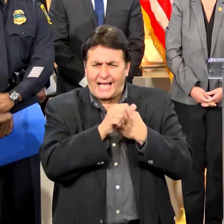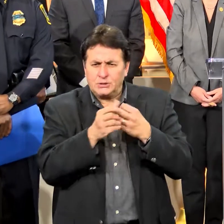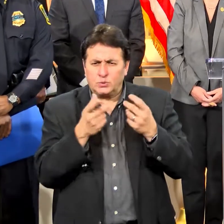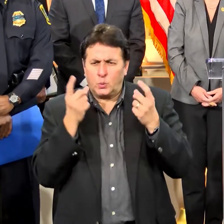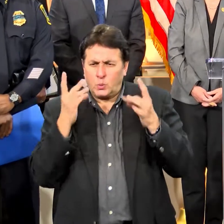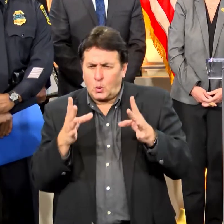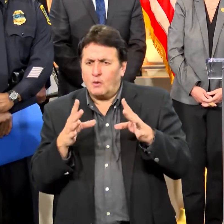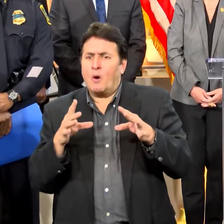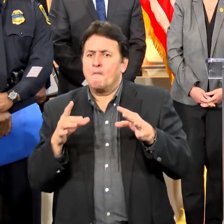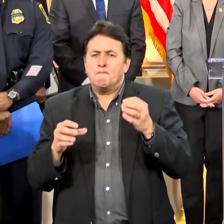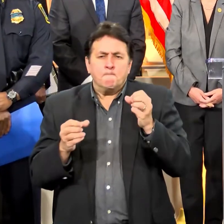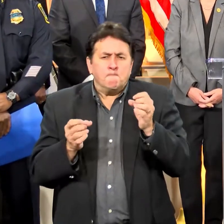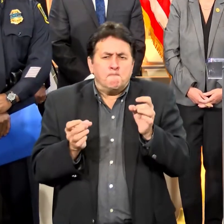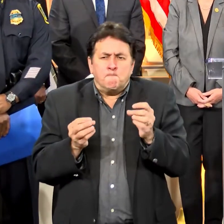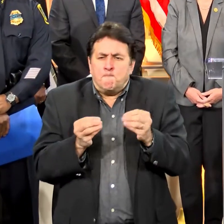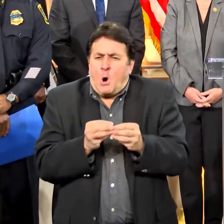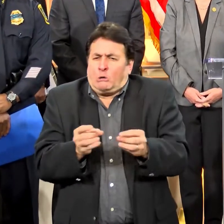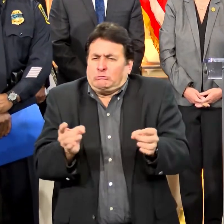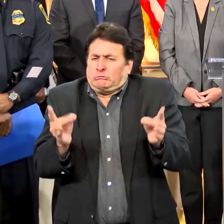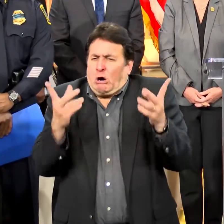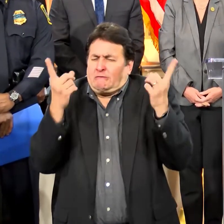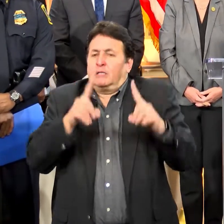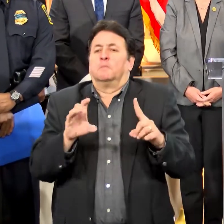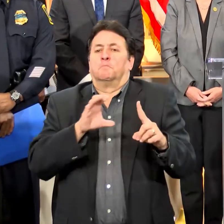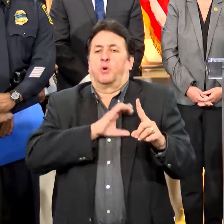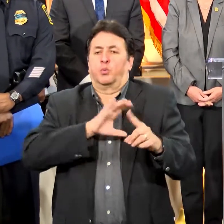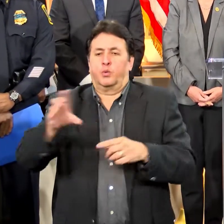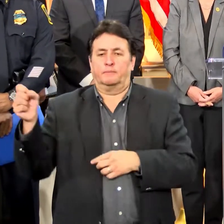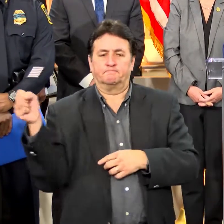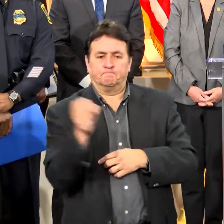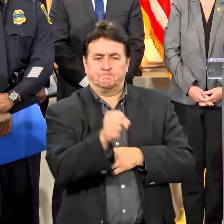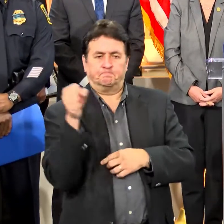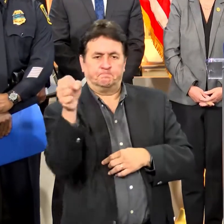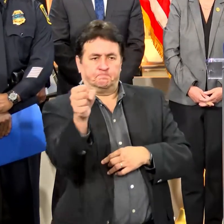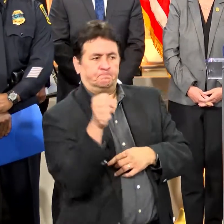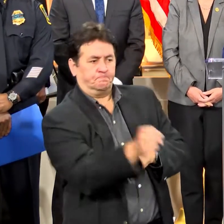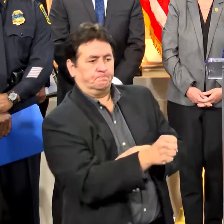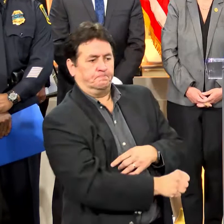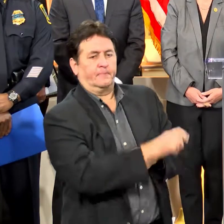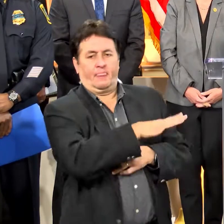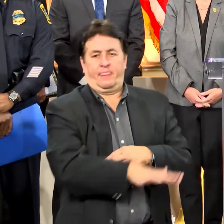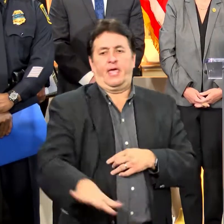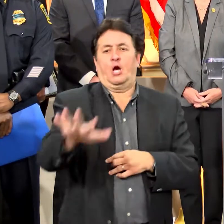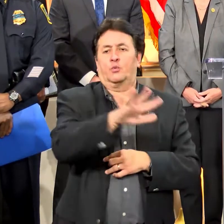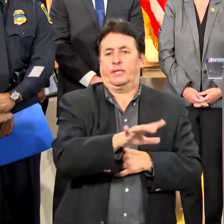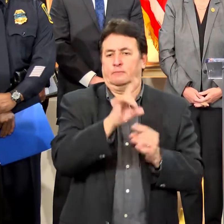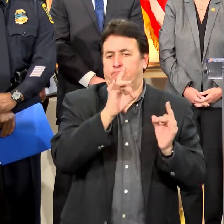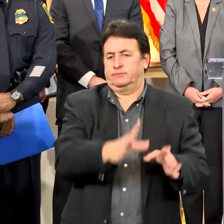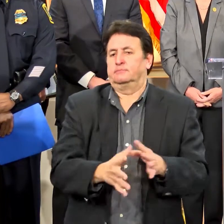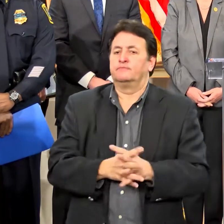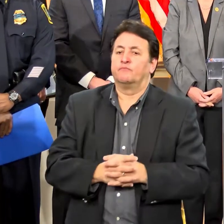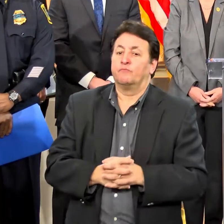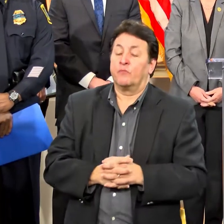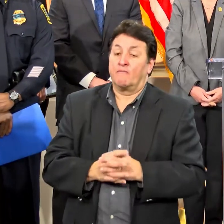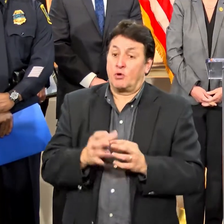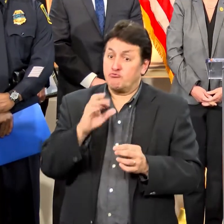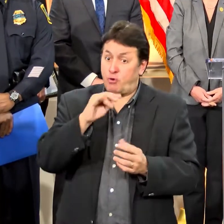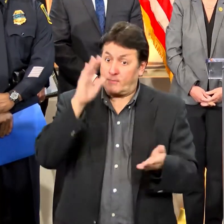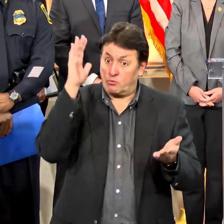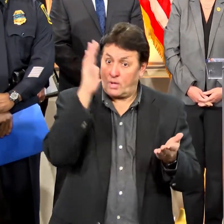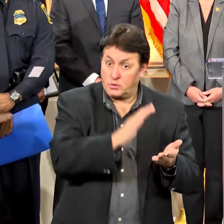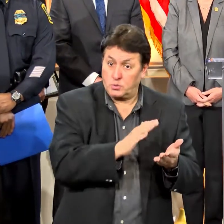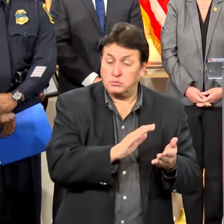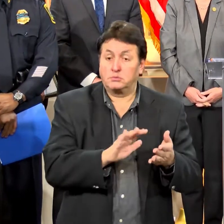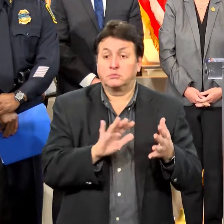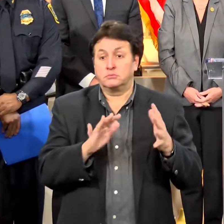most violent crimes are occurring, and to provide more visibility towards crime deterrence and rapid response to